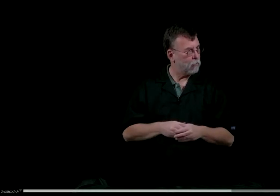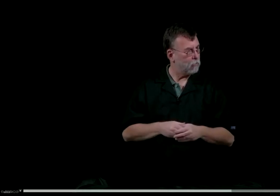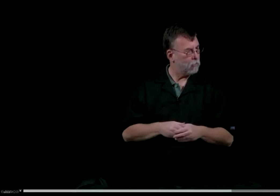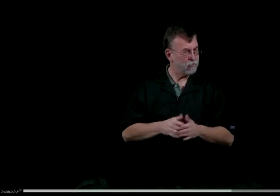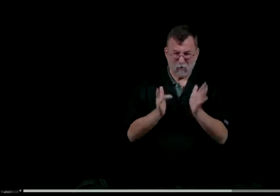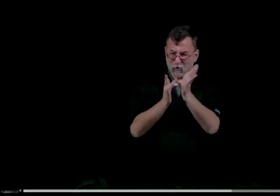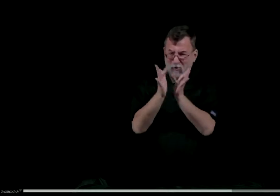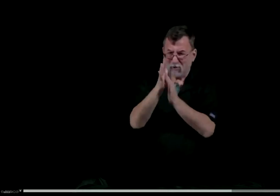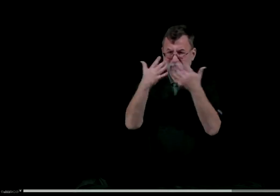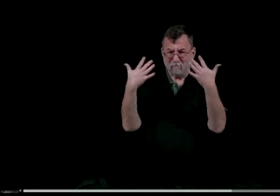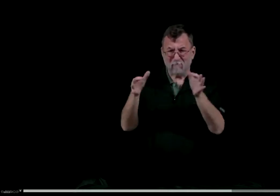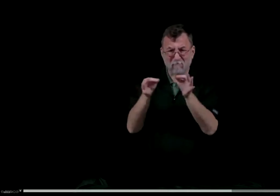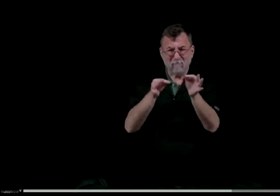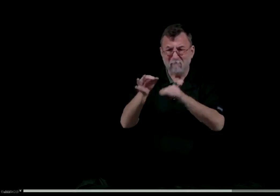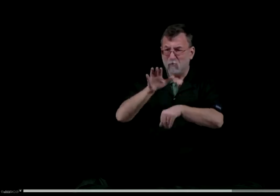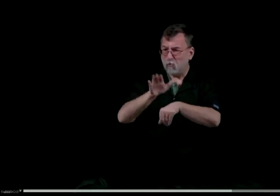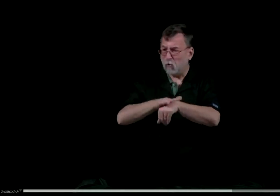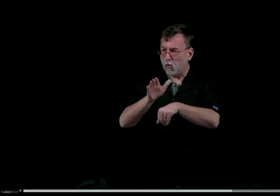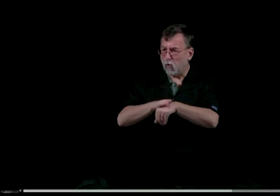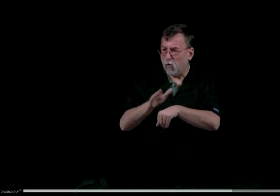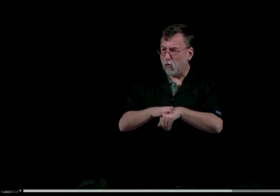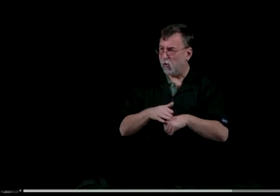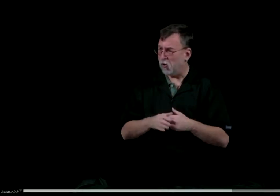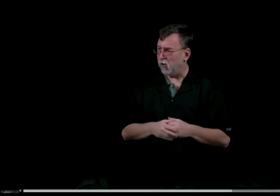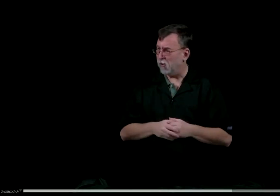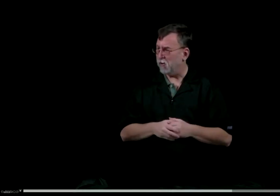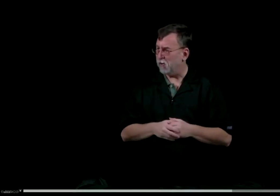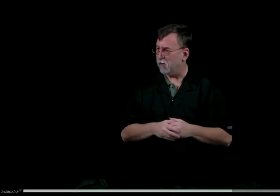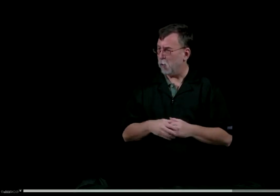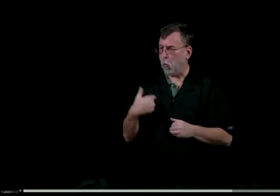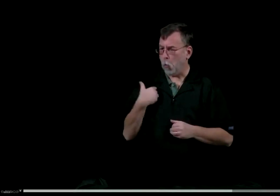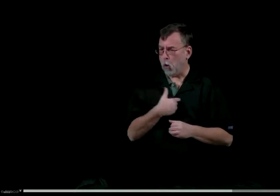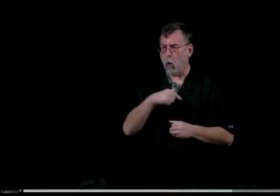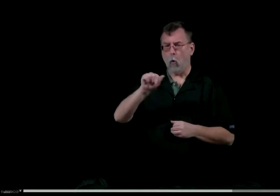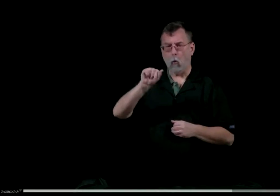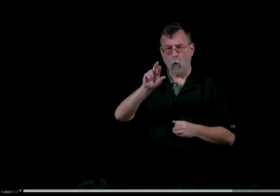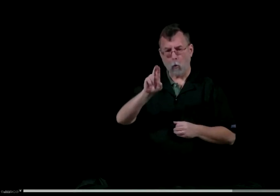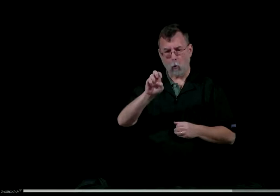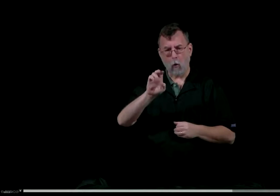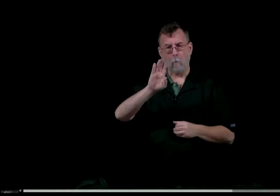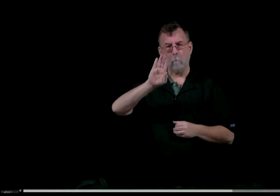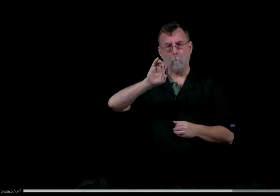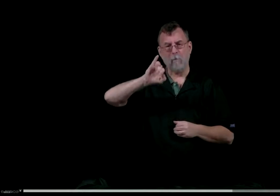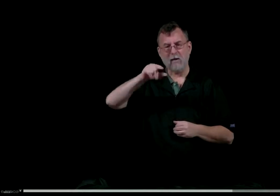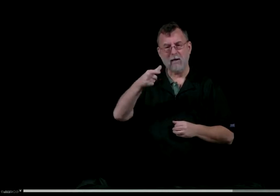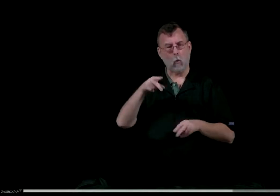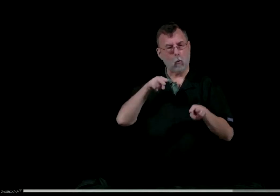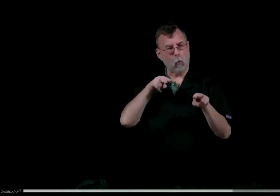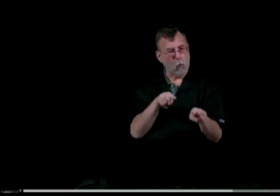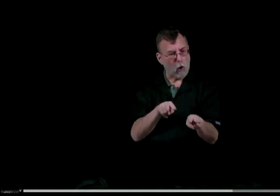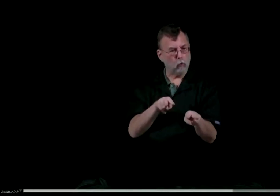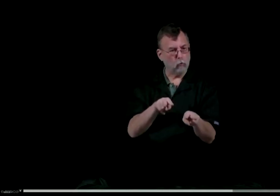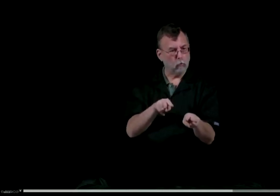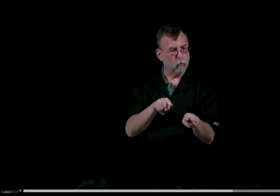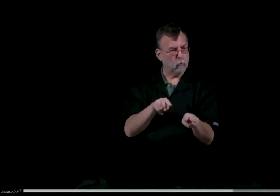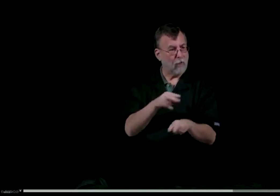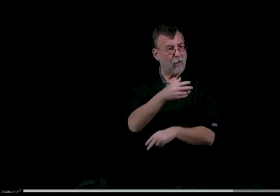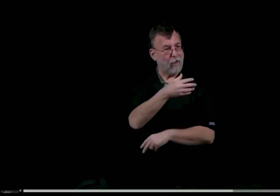And you have to kind of like risk your life in the same way. Jesus warned us that we will